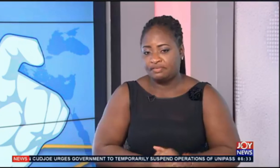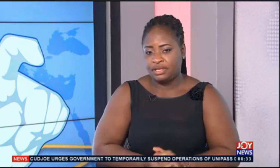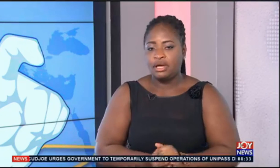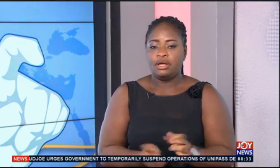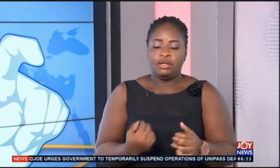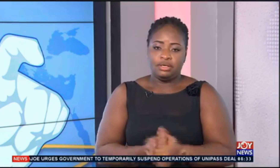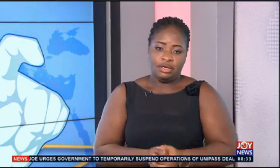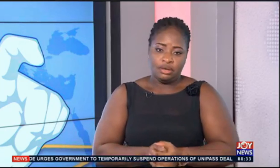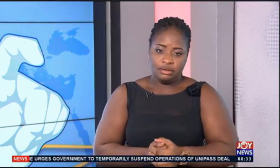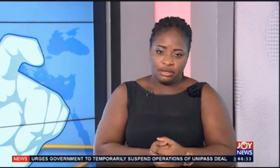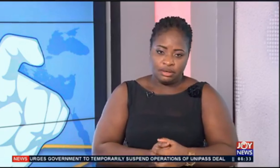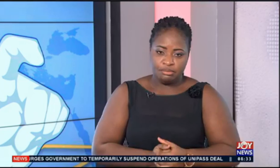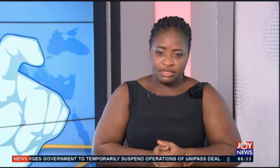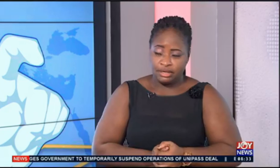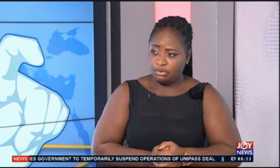Parliamentary Affairs,